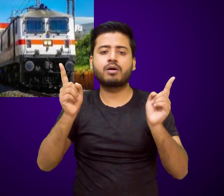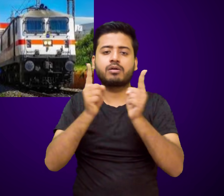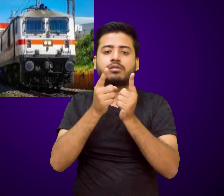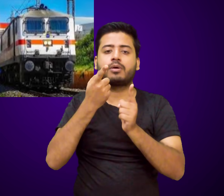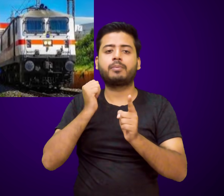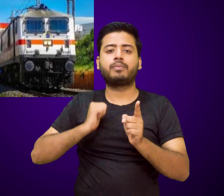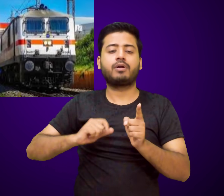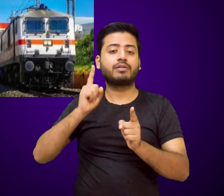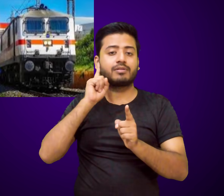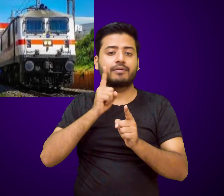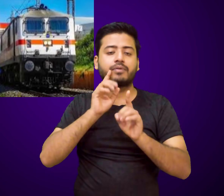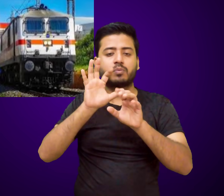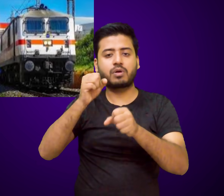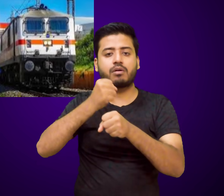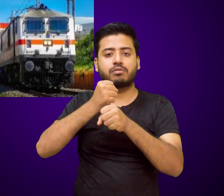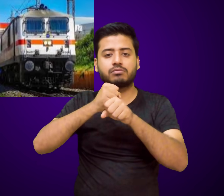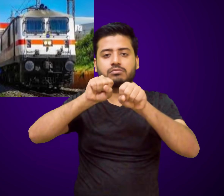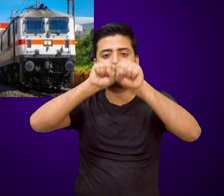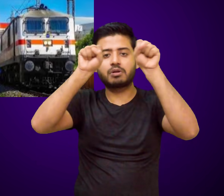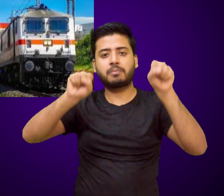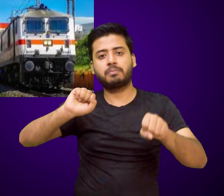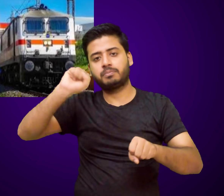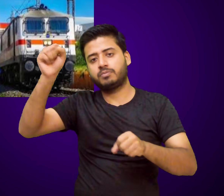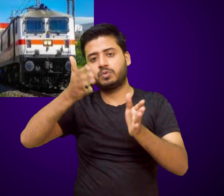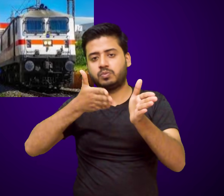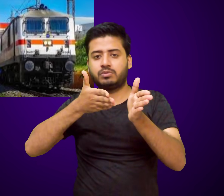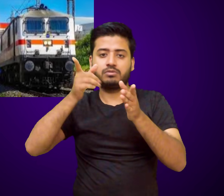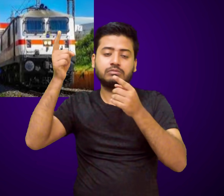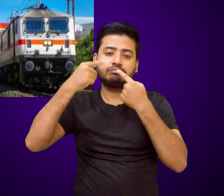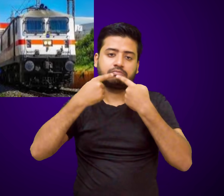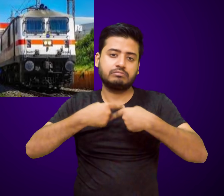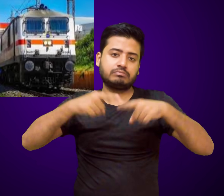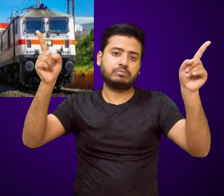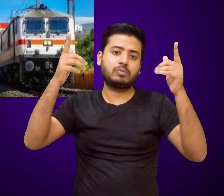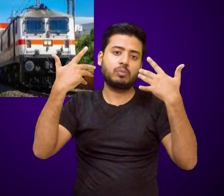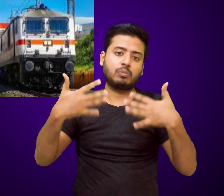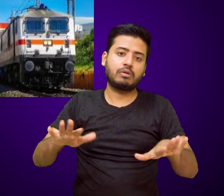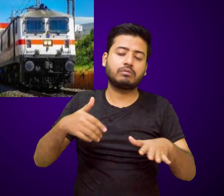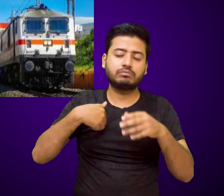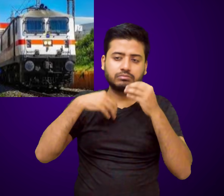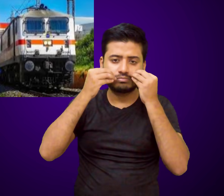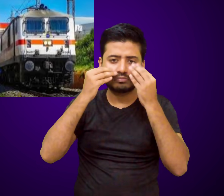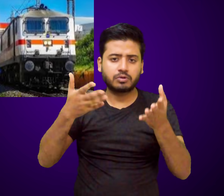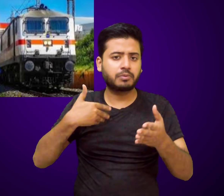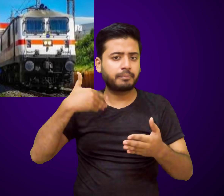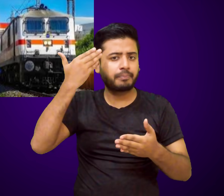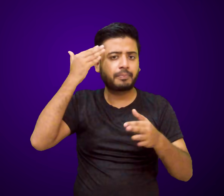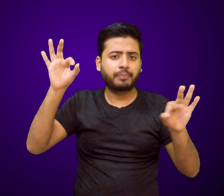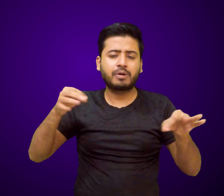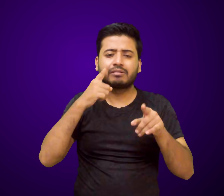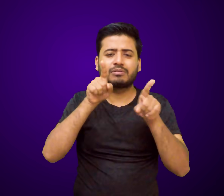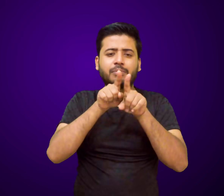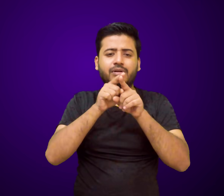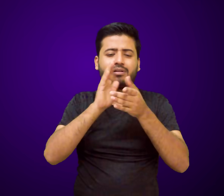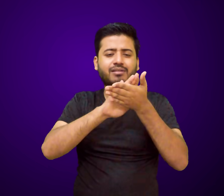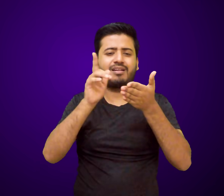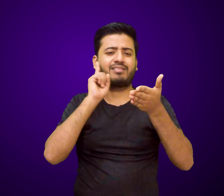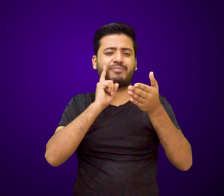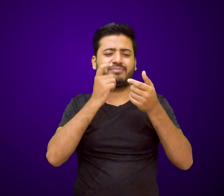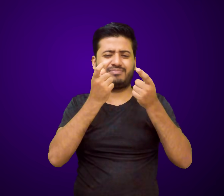form. Once registered, you can book online using your DIVYANGJAN ID card or at the counter with the required documents.